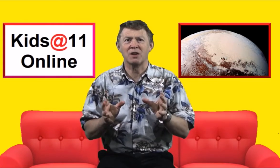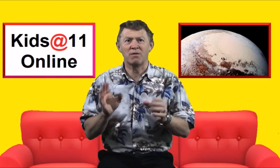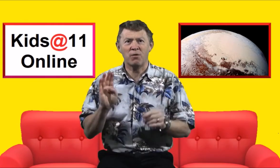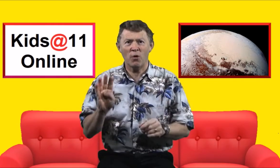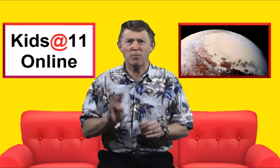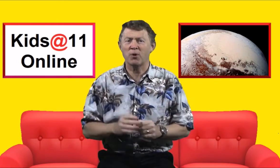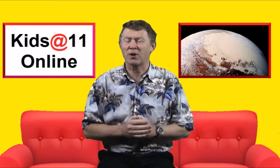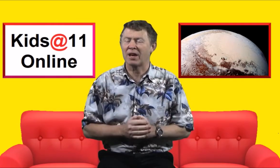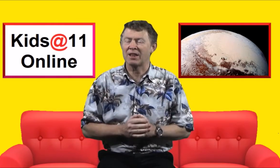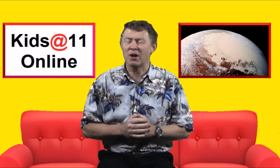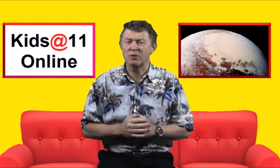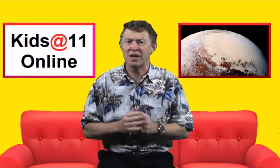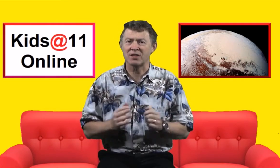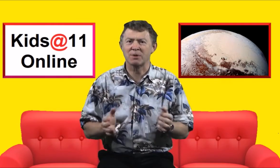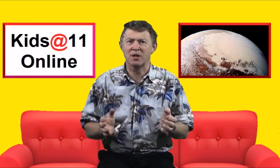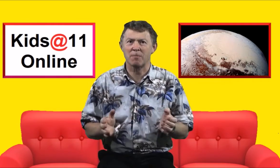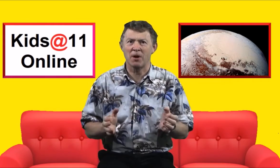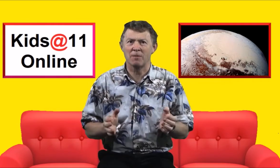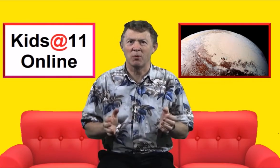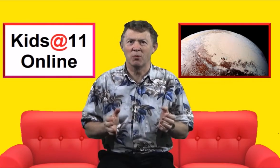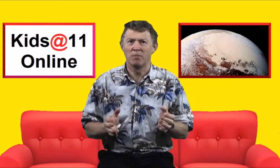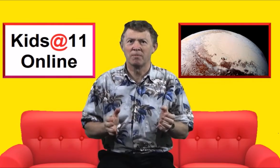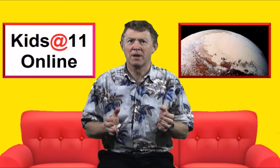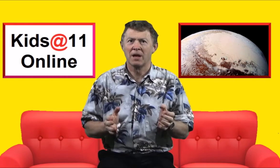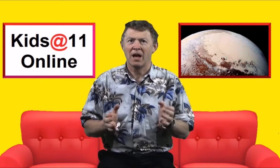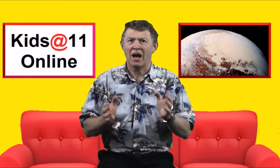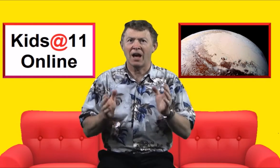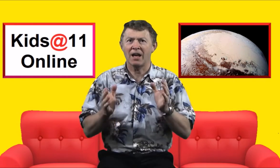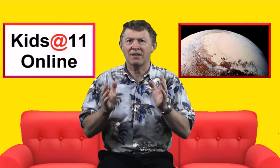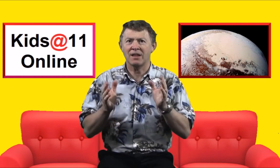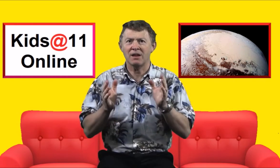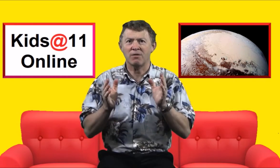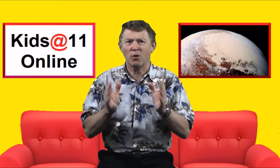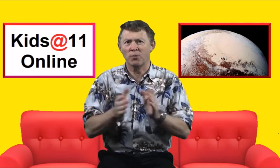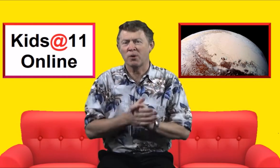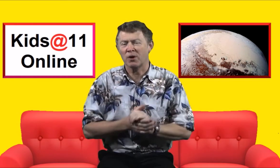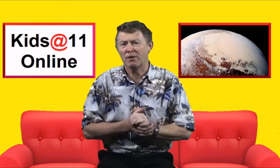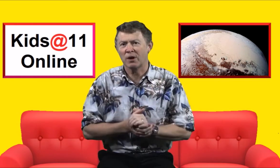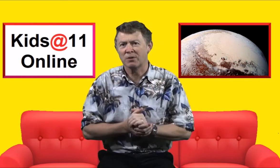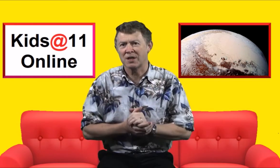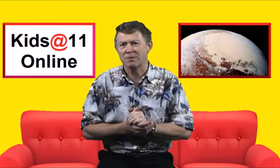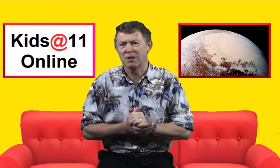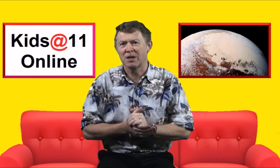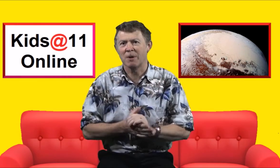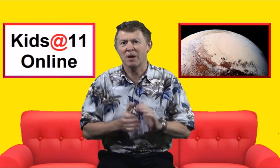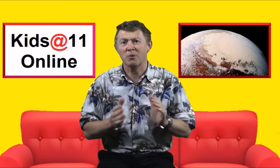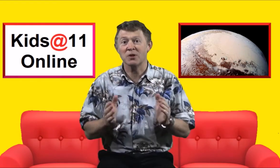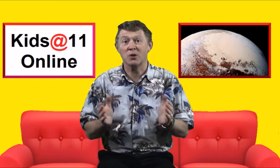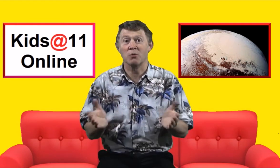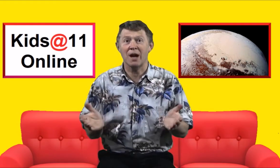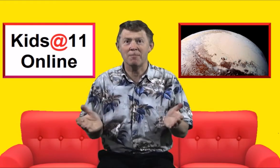the fourth book in the Old Testament of the Bible. And the fourth book of the Old Testament in the Bible is called